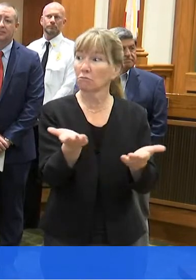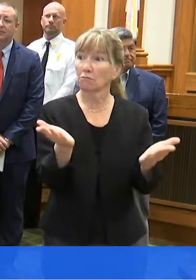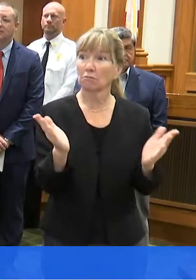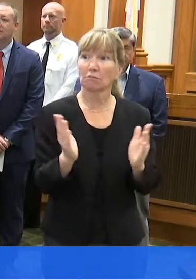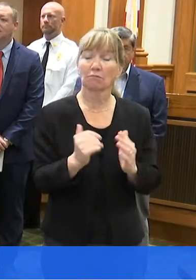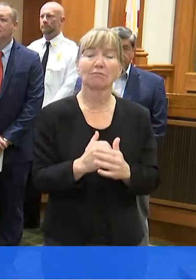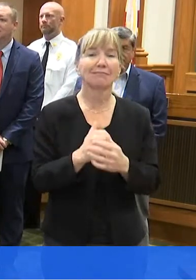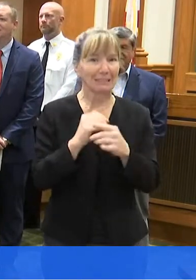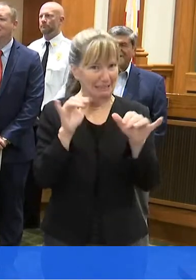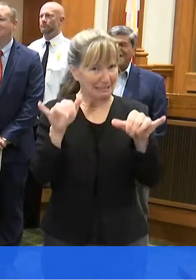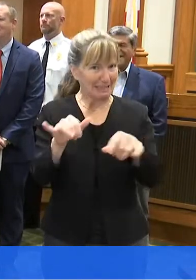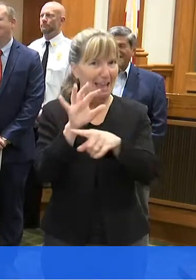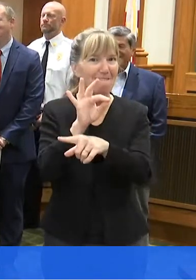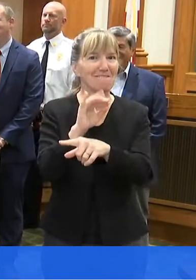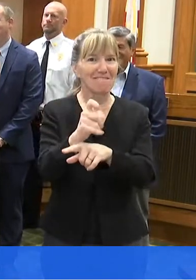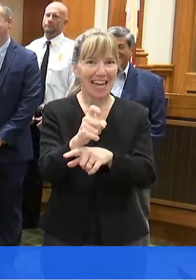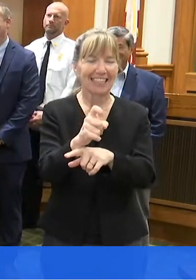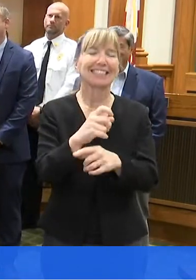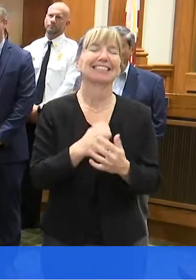I'll go again. Okay.